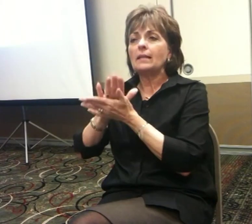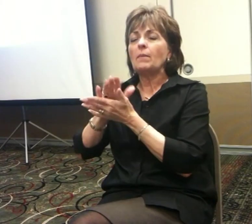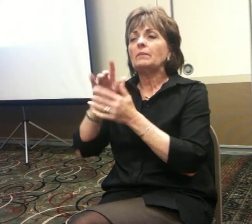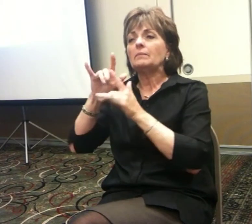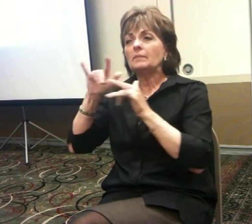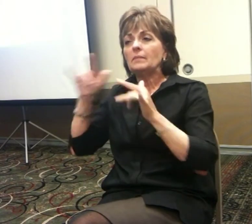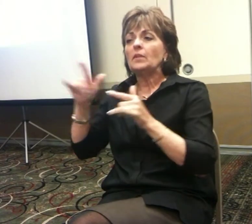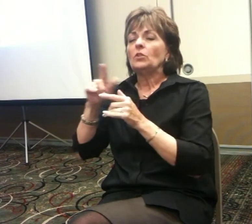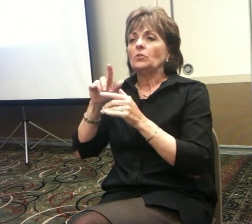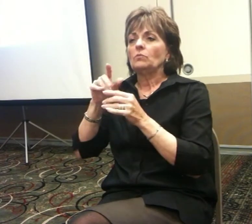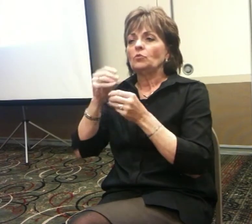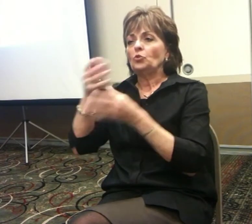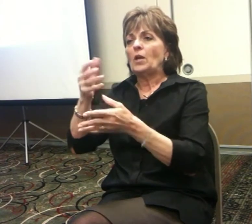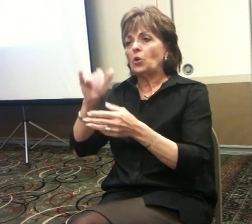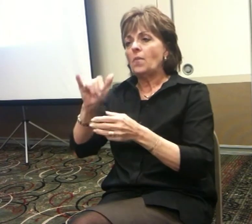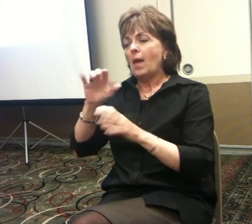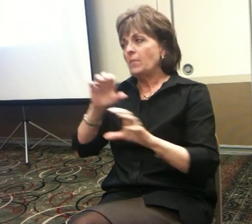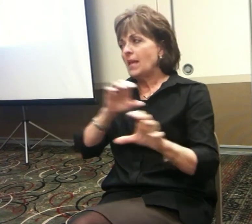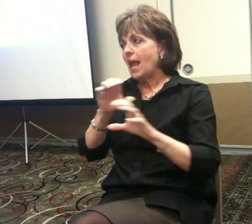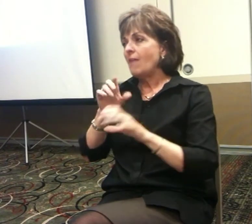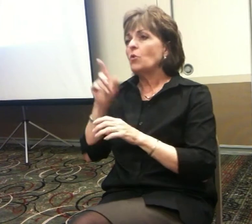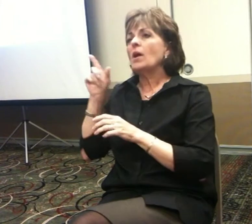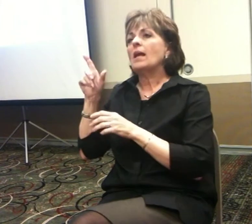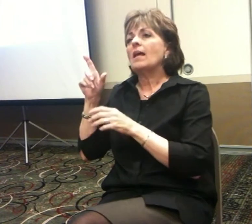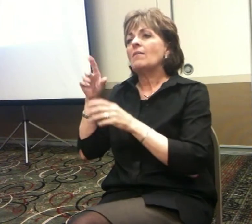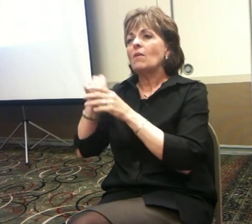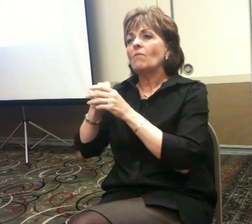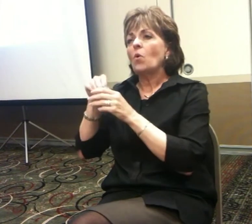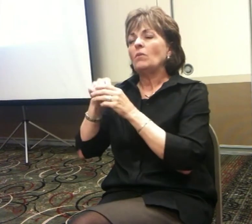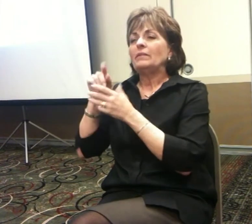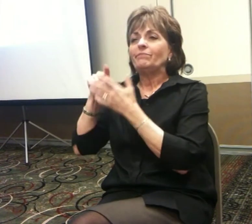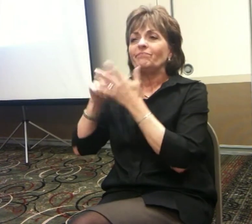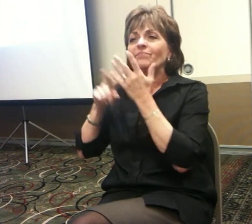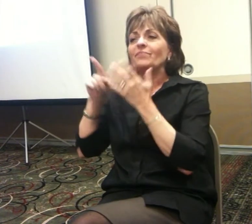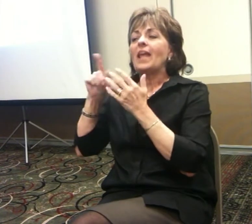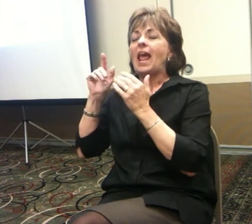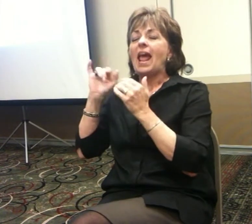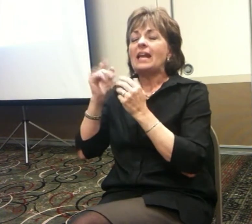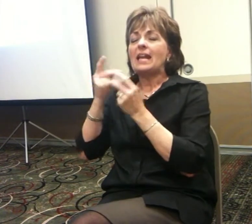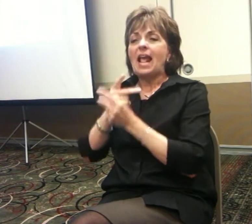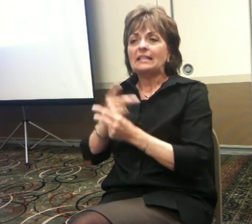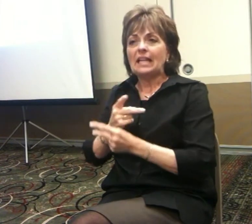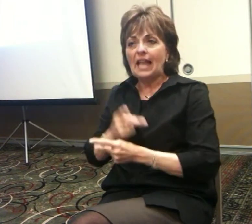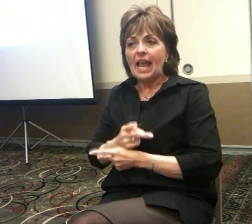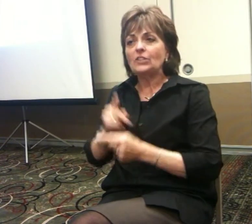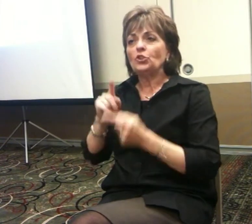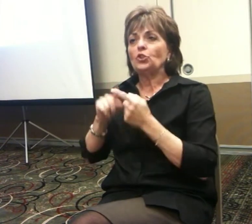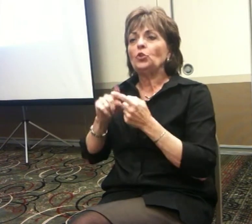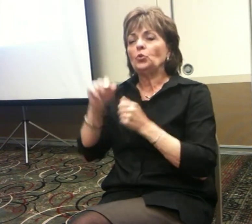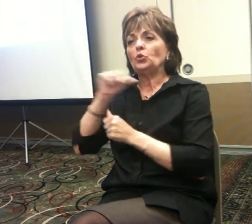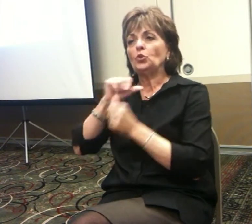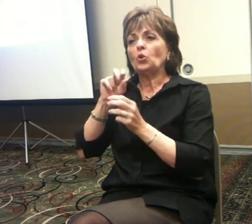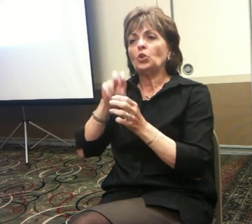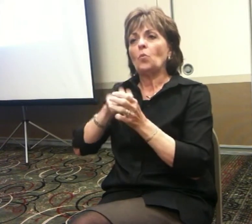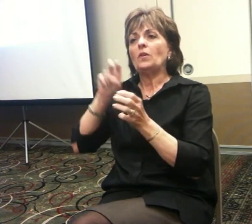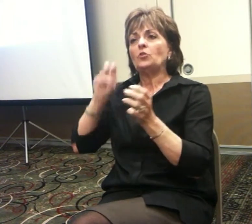right. Problem behavior, the student engages in verbal or vocal protest, student escalates in verbal social withdrawal, and he gets to avoid the situation.